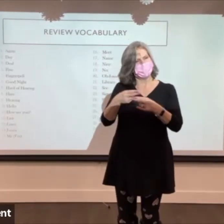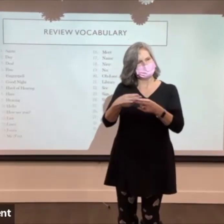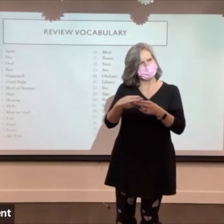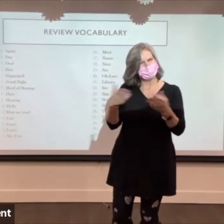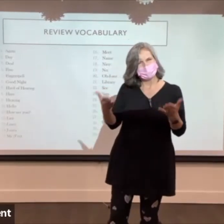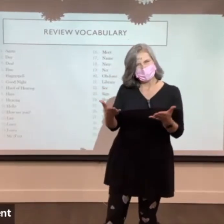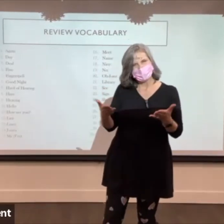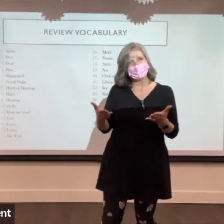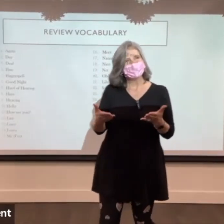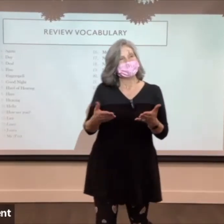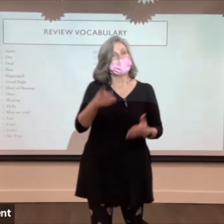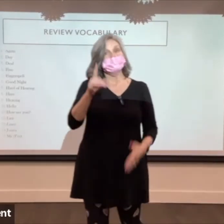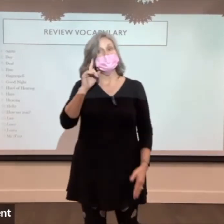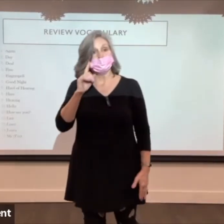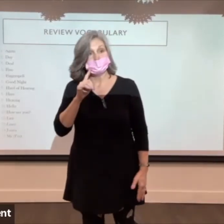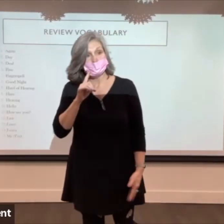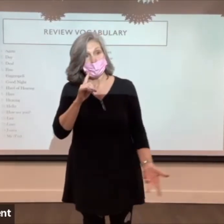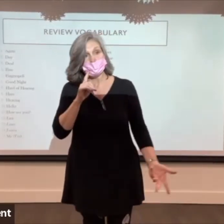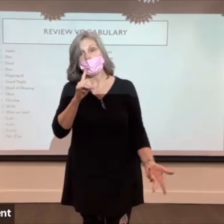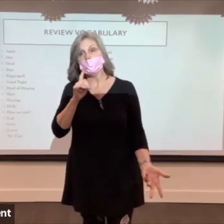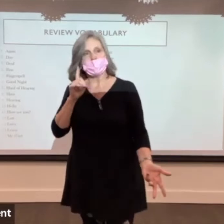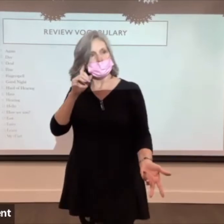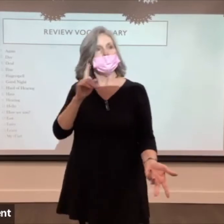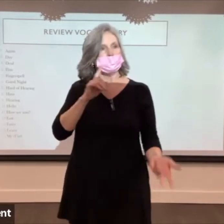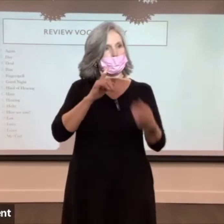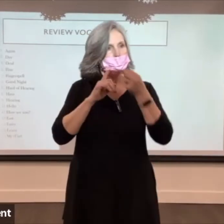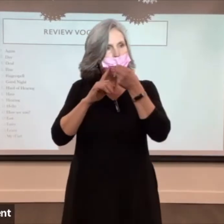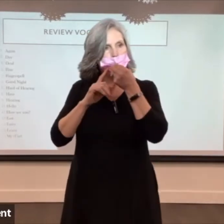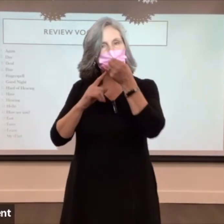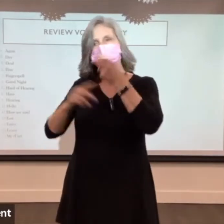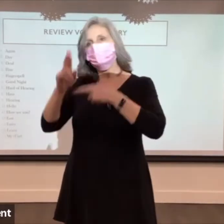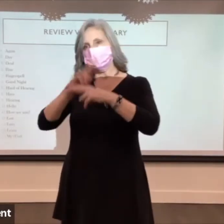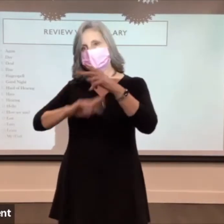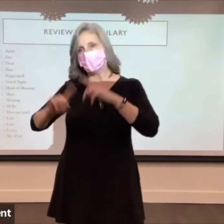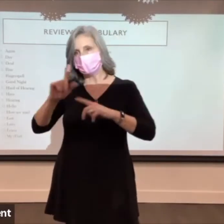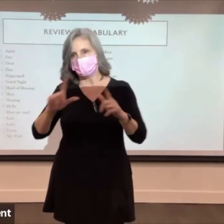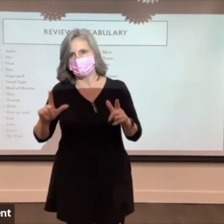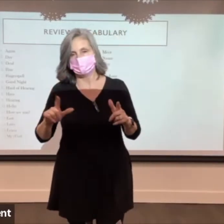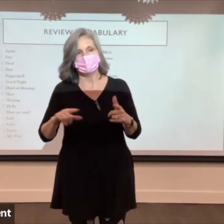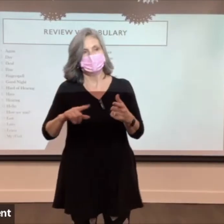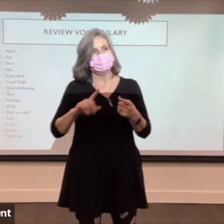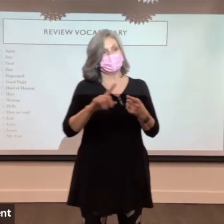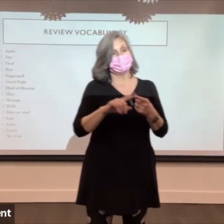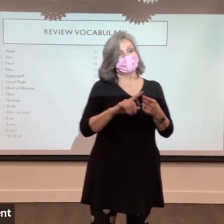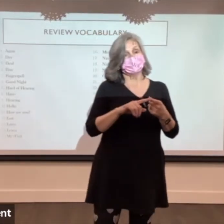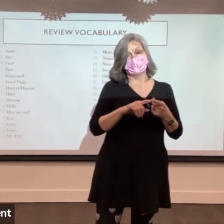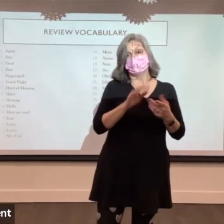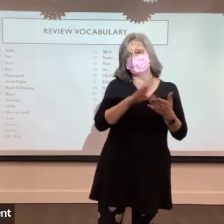name? Are you deaf? Right? Why are we asking that question? Because you're using sign language. So either you're